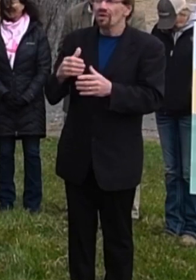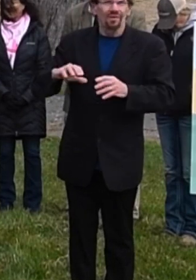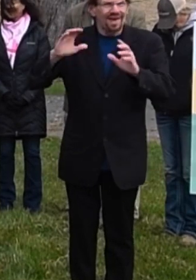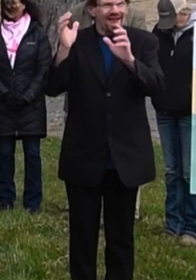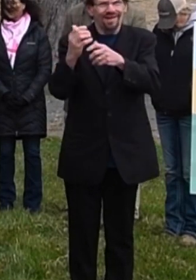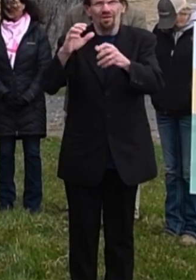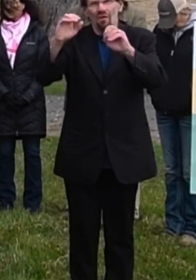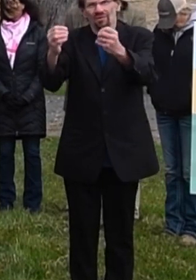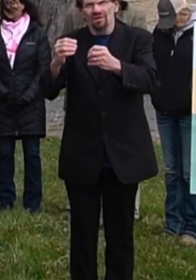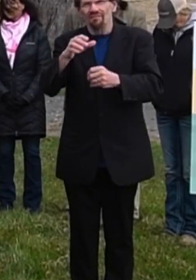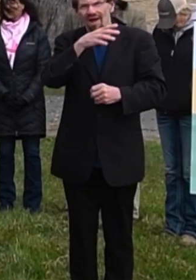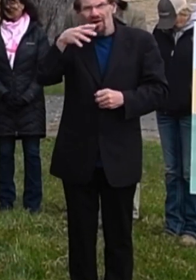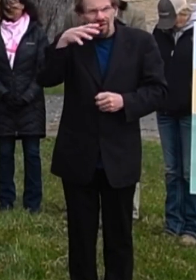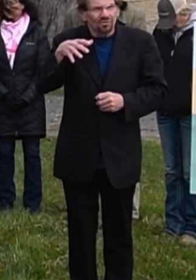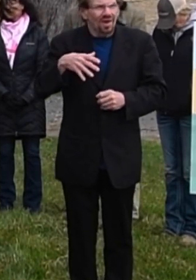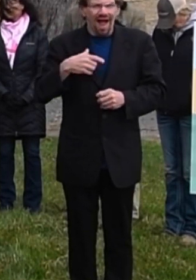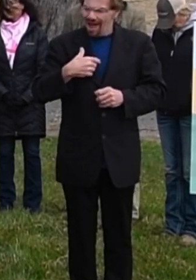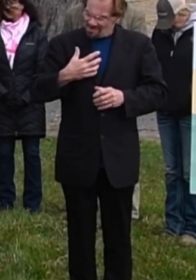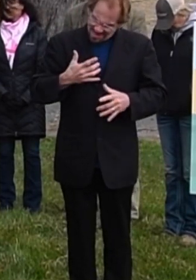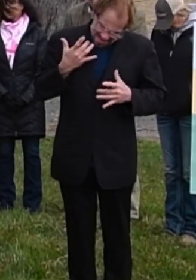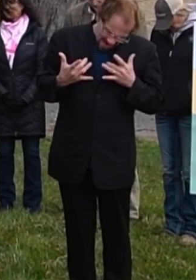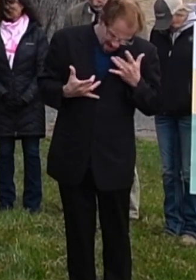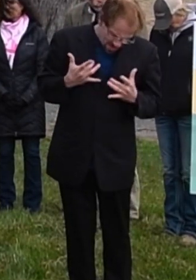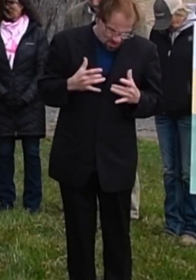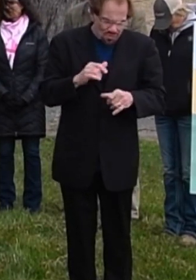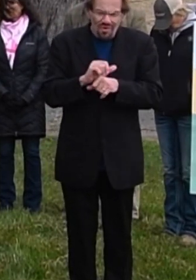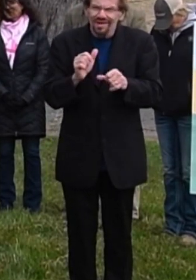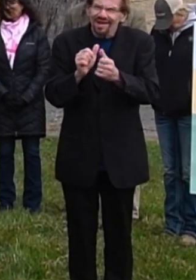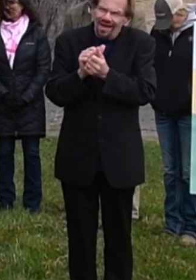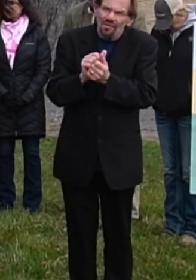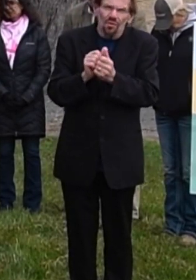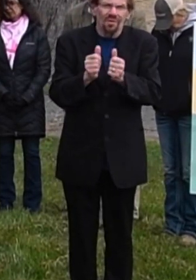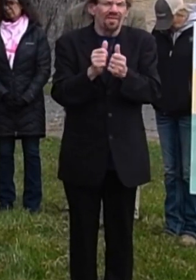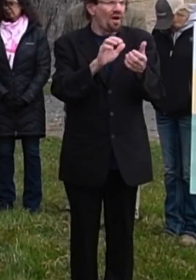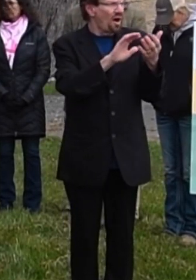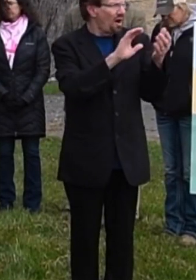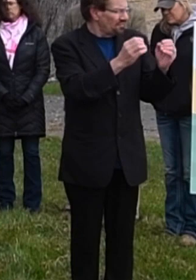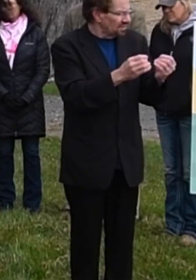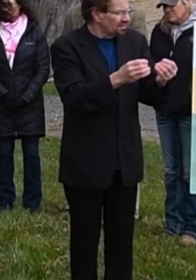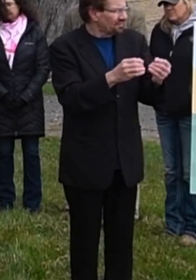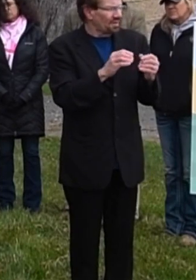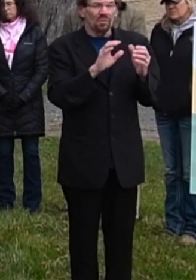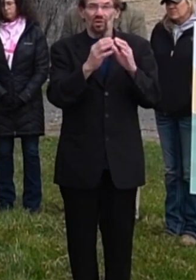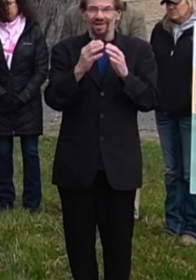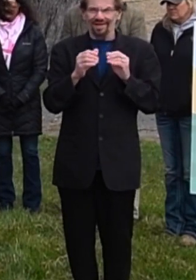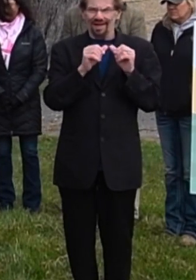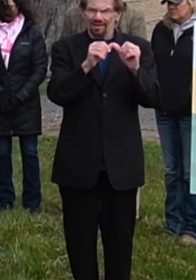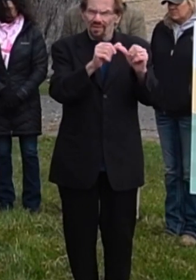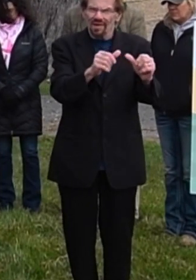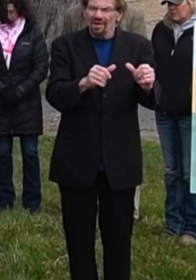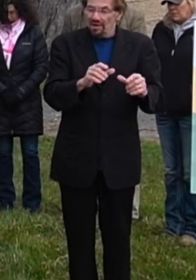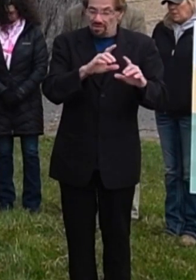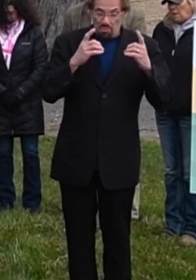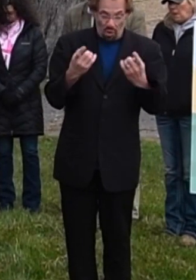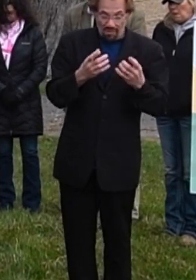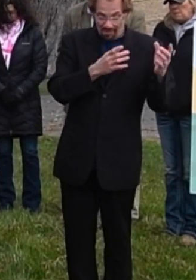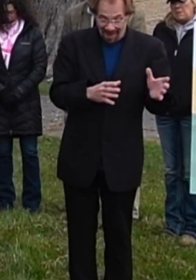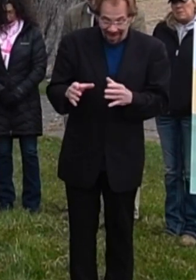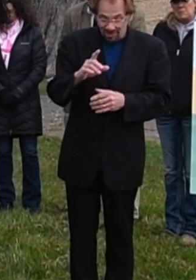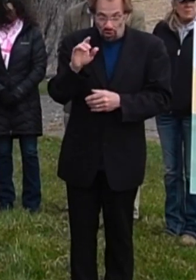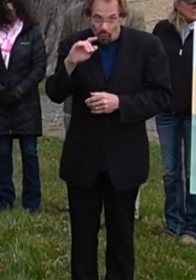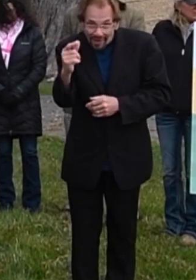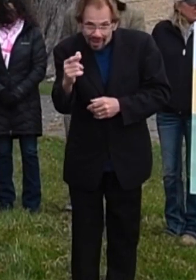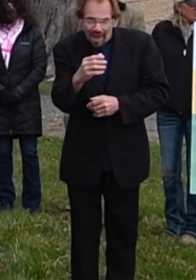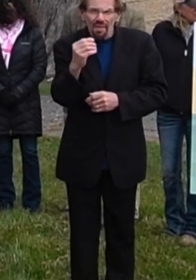Agriculture, I look forward to working alongside the Office of Community Sustainability, the Department of Planning and Zoning, and the University of